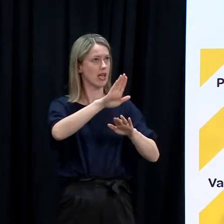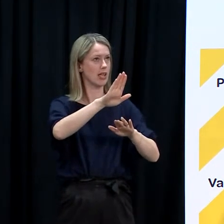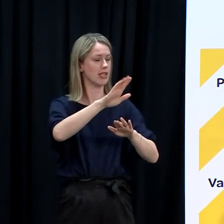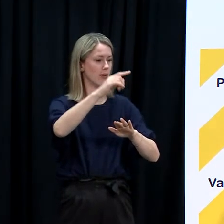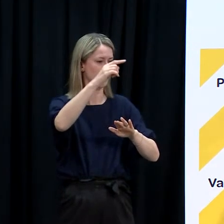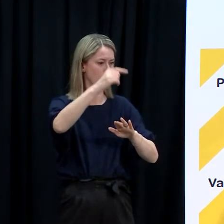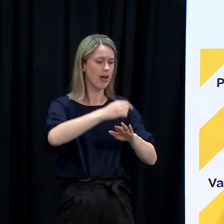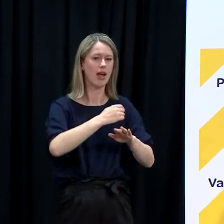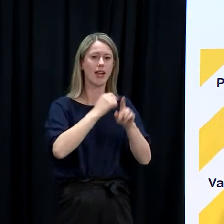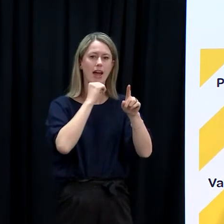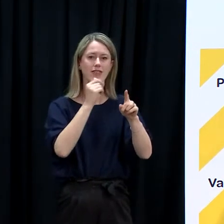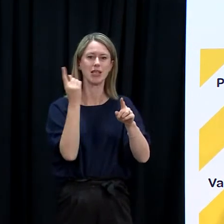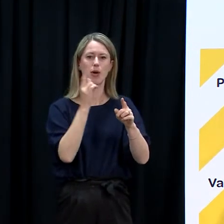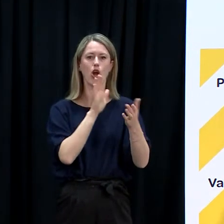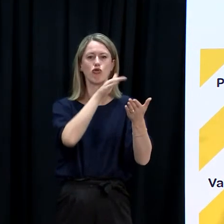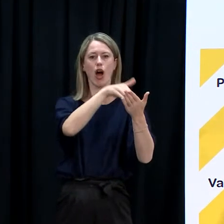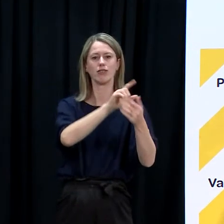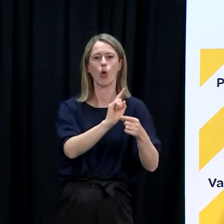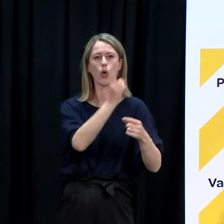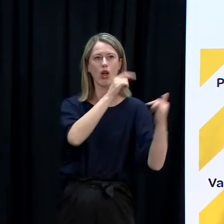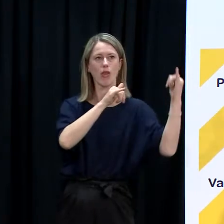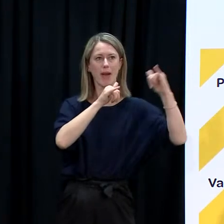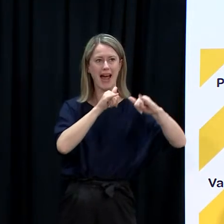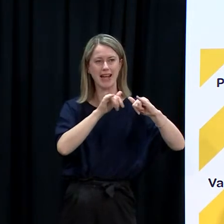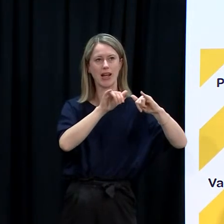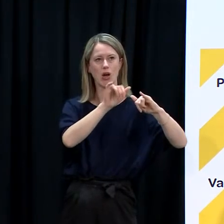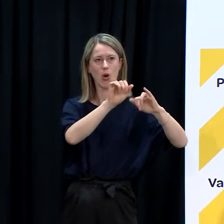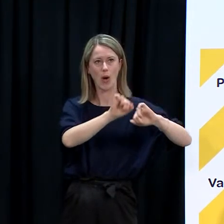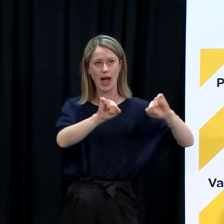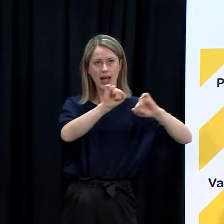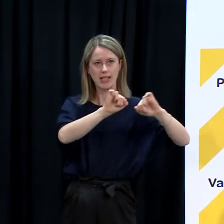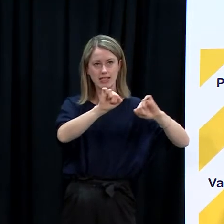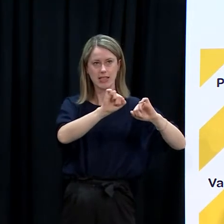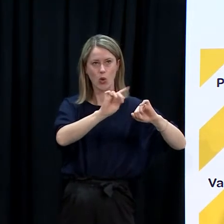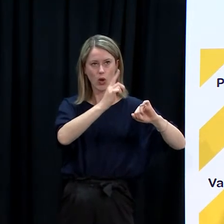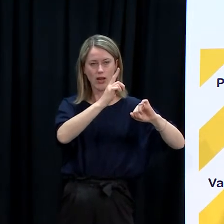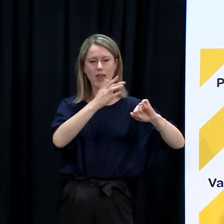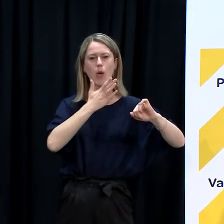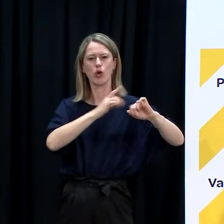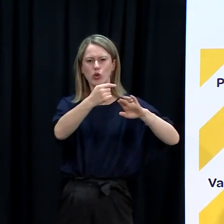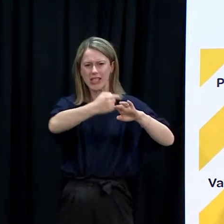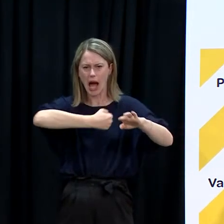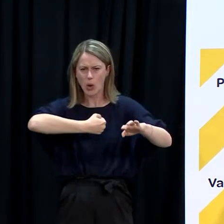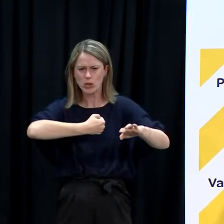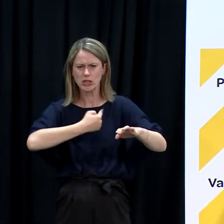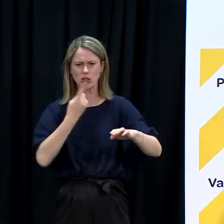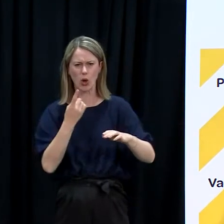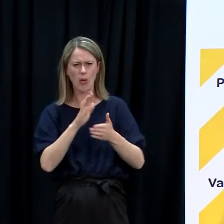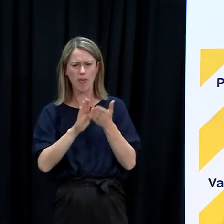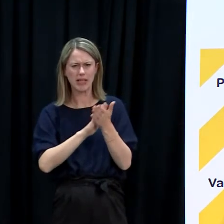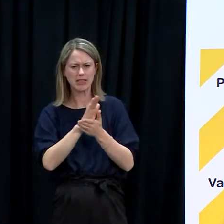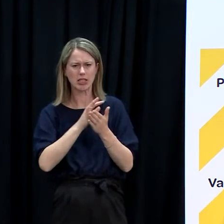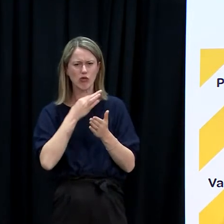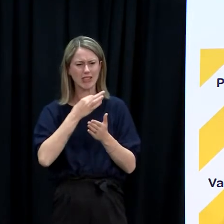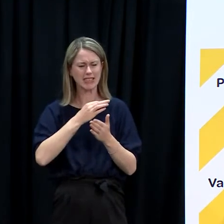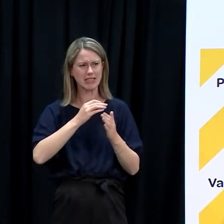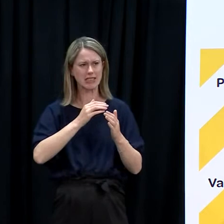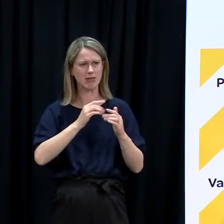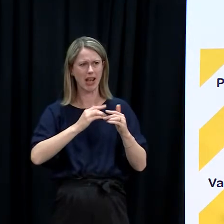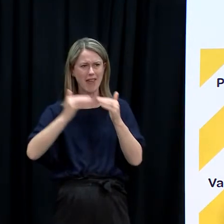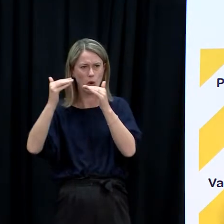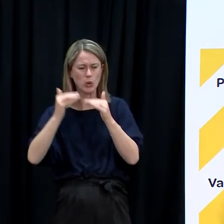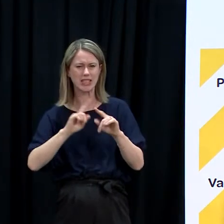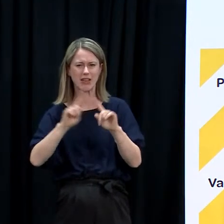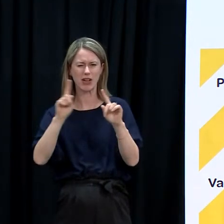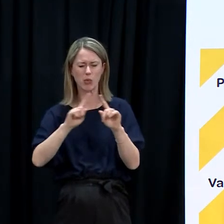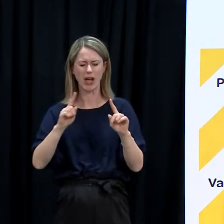right the way across the country and not just be in Auckland. And so that means the risk assessment is different in different parts of New Zealand at the moment, and that is one of the complexities that we've got